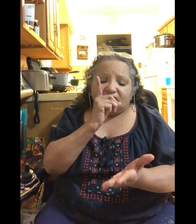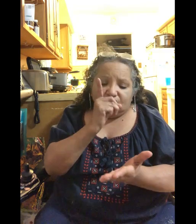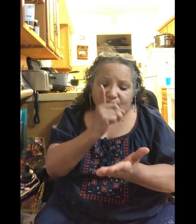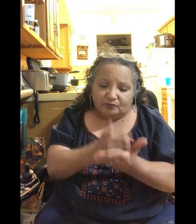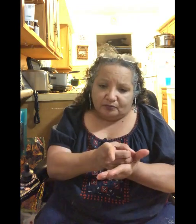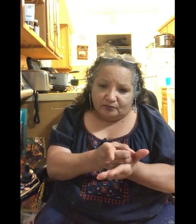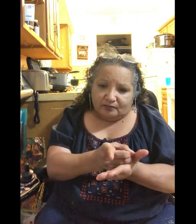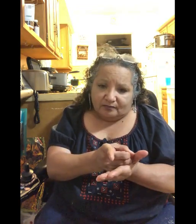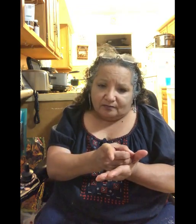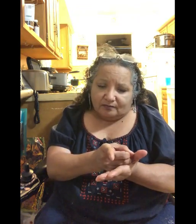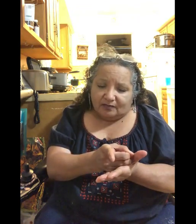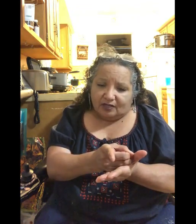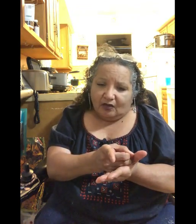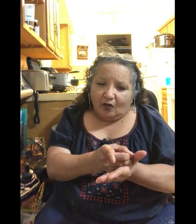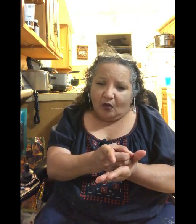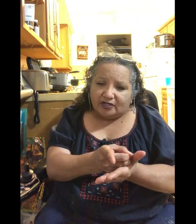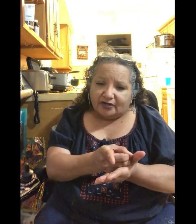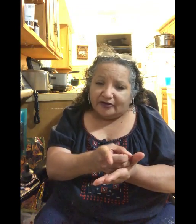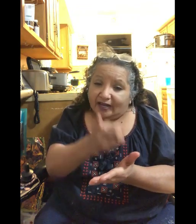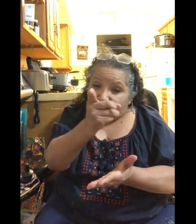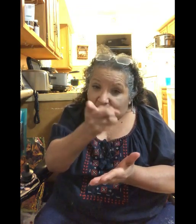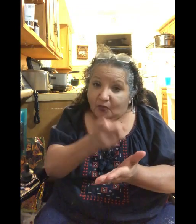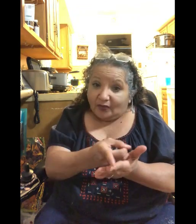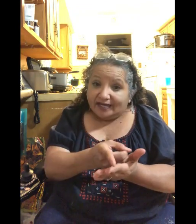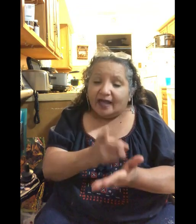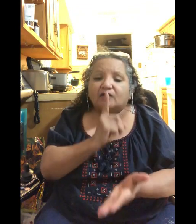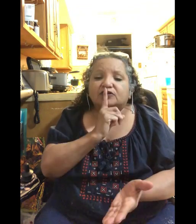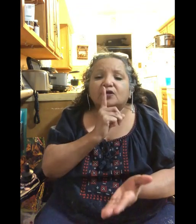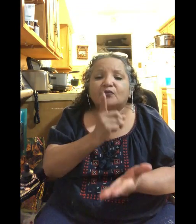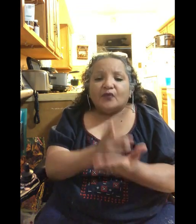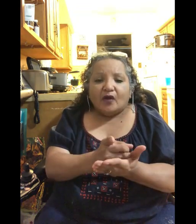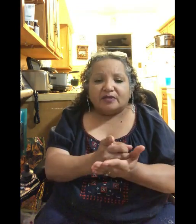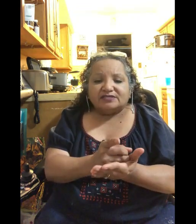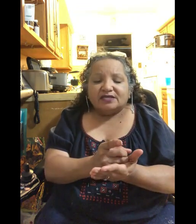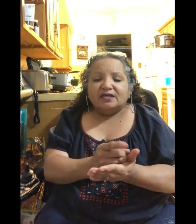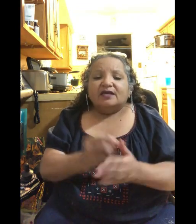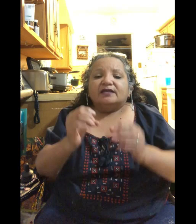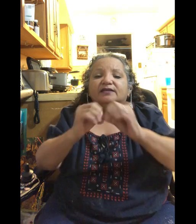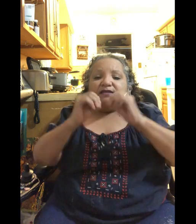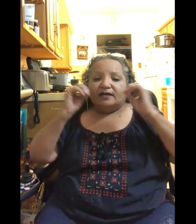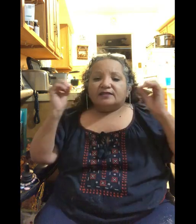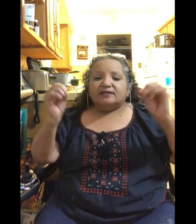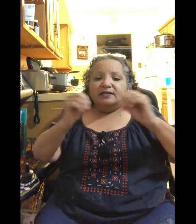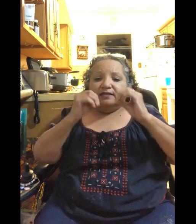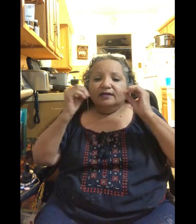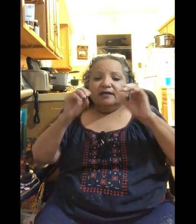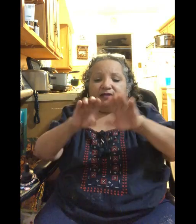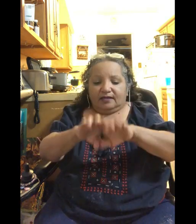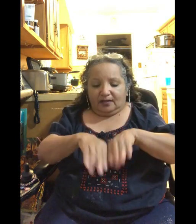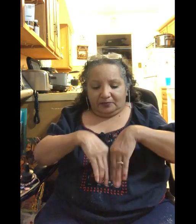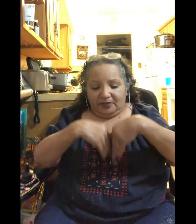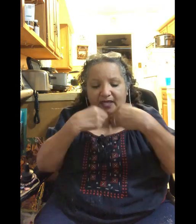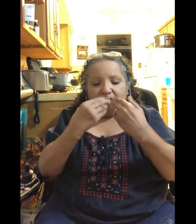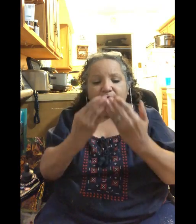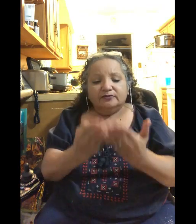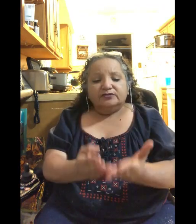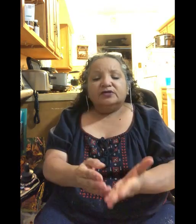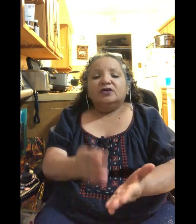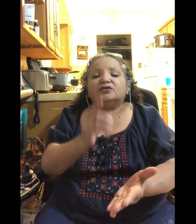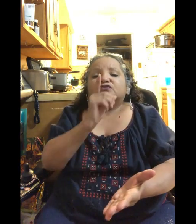you hold it on your hand like you're pointing out. Promise. Nothing compares to